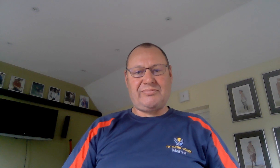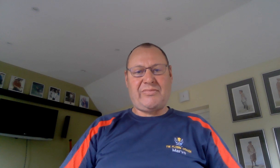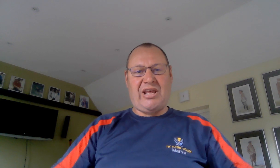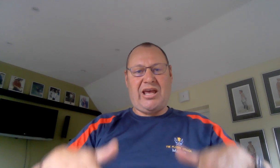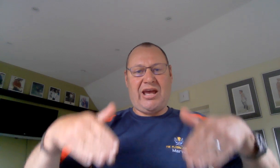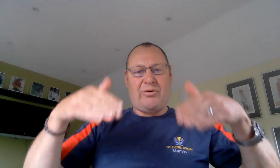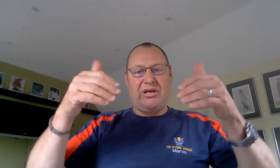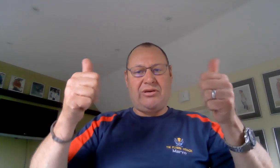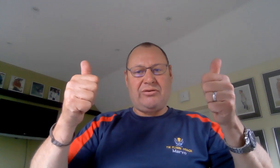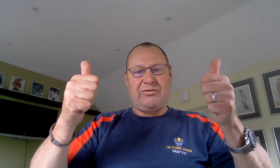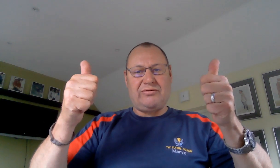How are you?